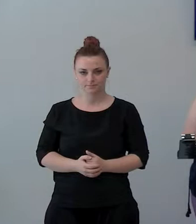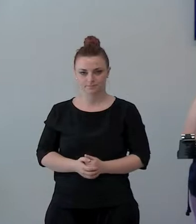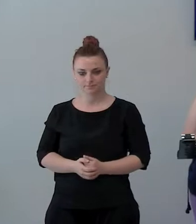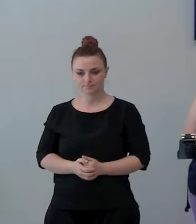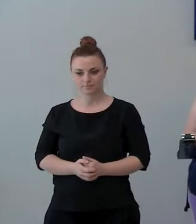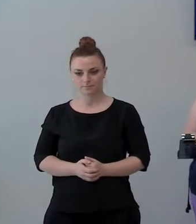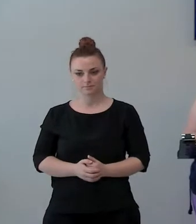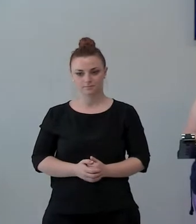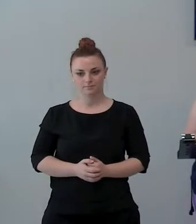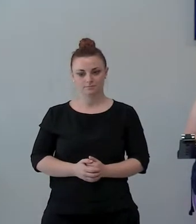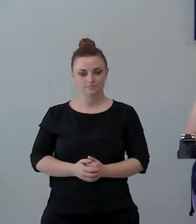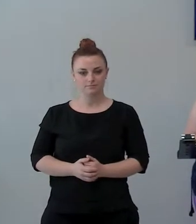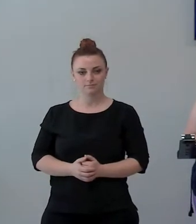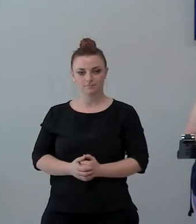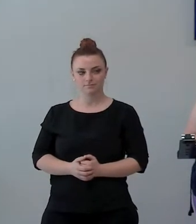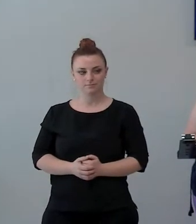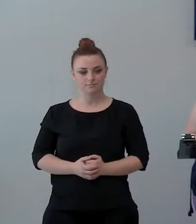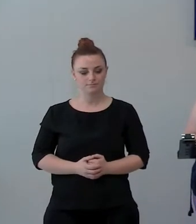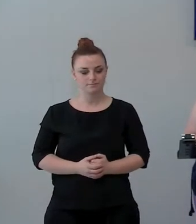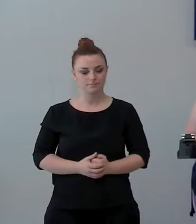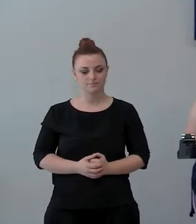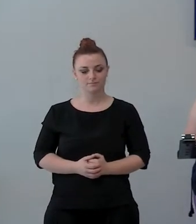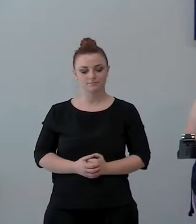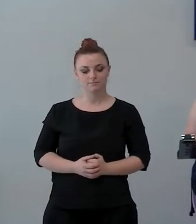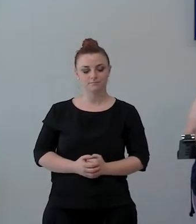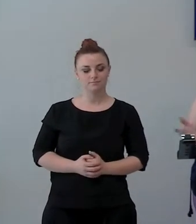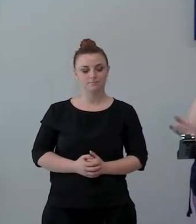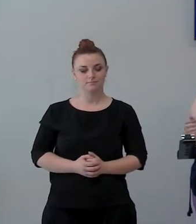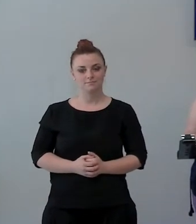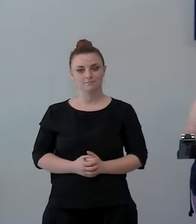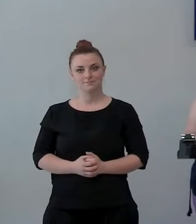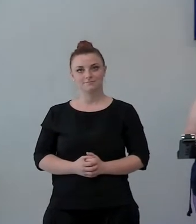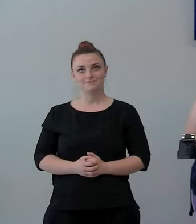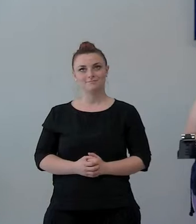have difficulty going to sleep?